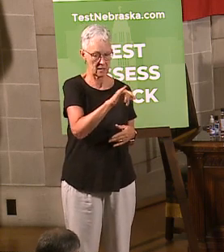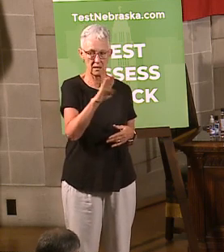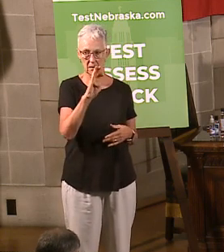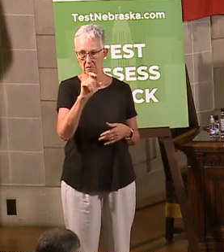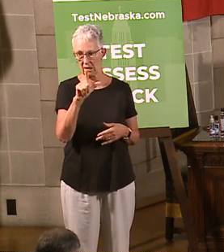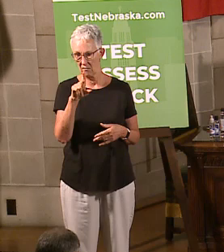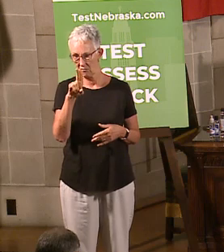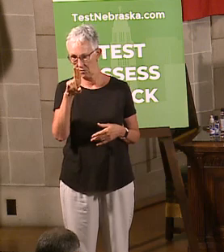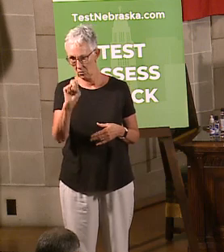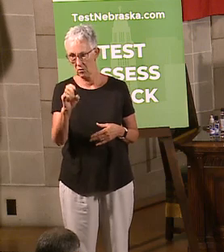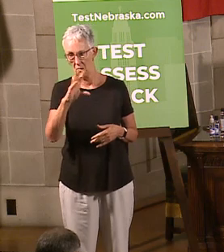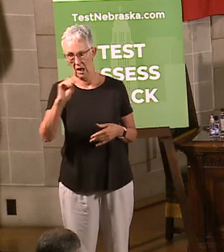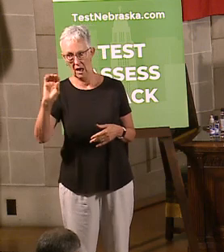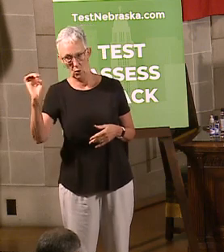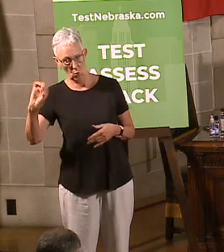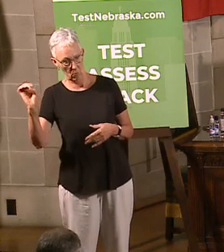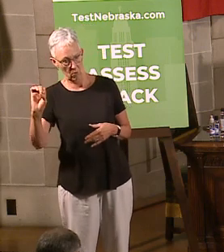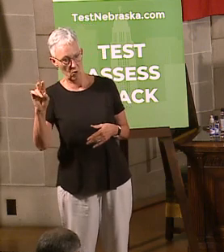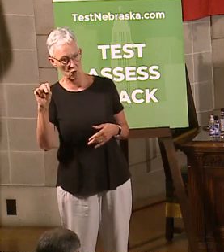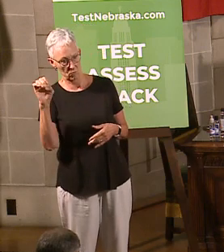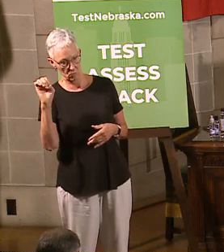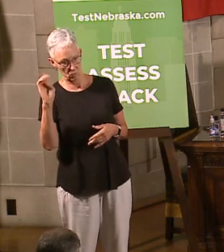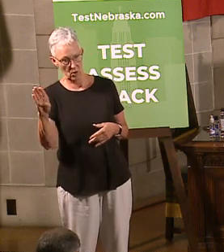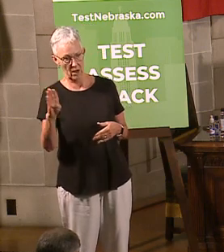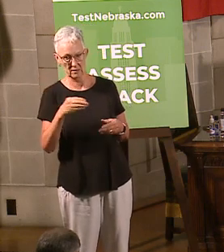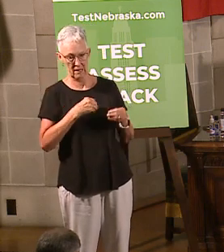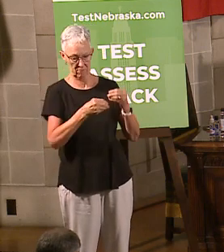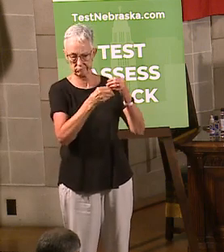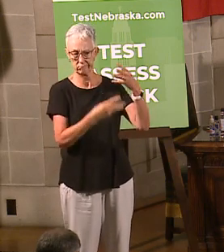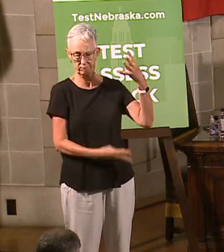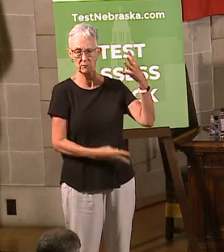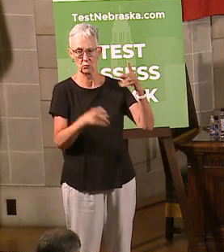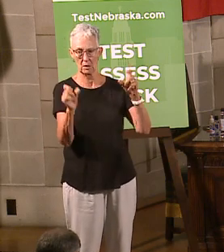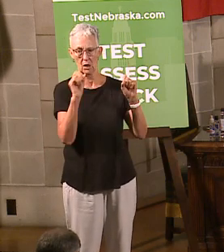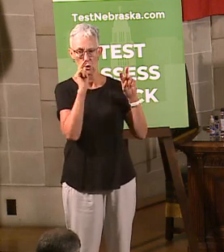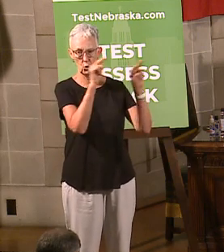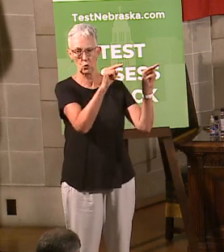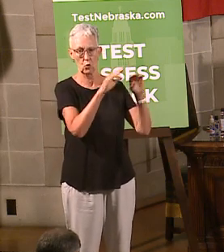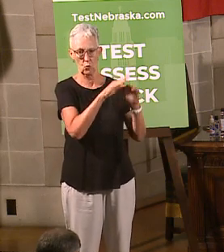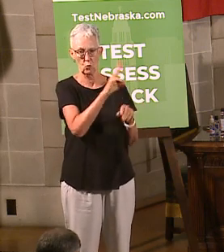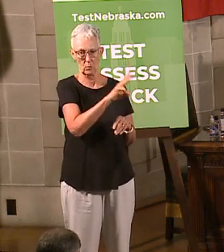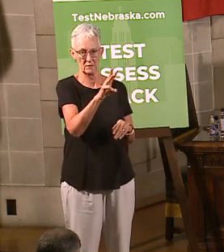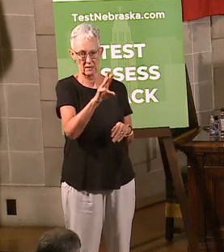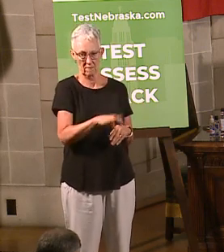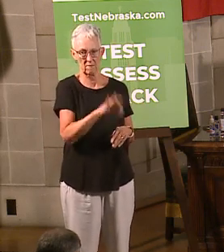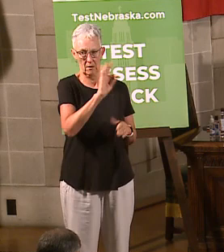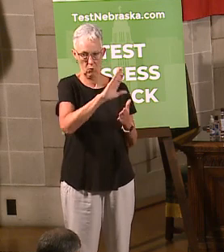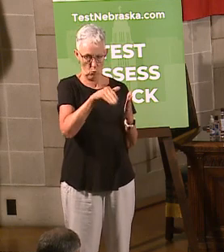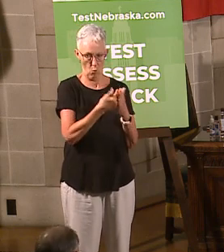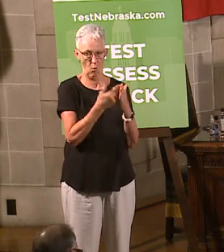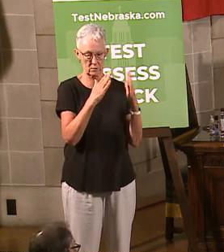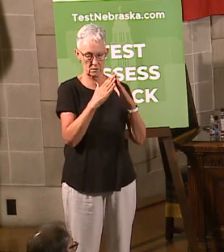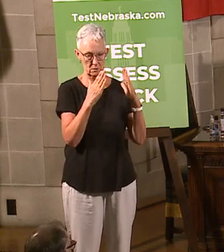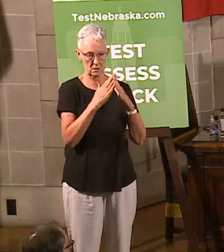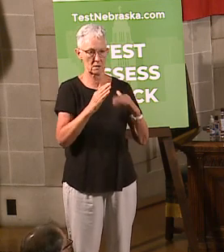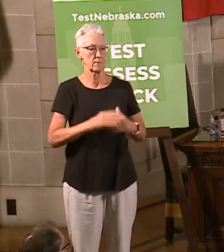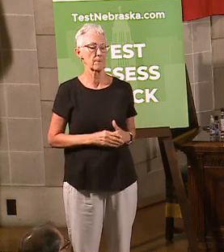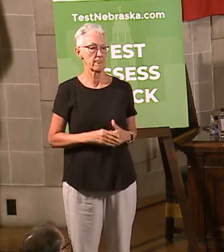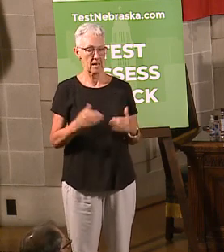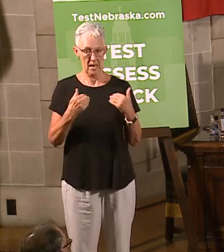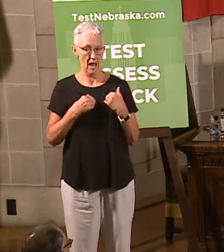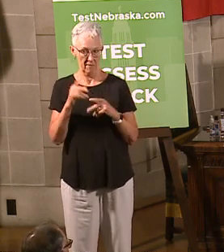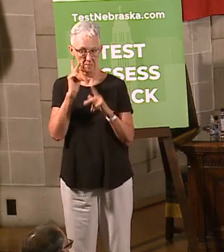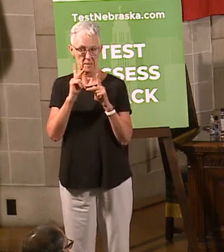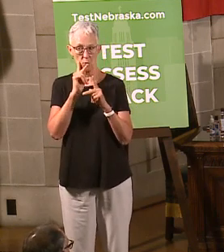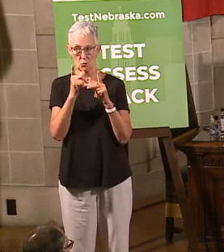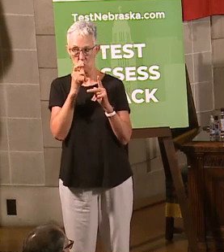if you're in one of those locations and you have not signed up yet, I believe we're about 170,000 or 73,000 people have signed up. But if you're in one of those cities